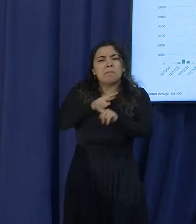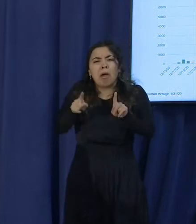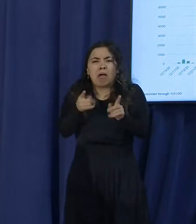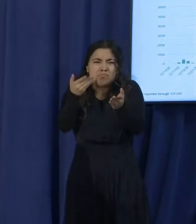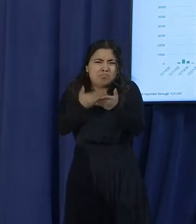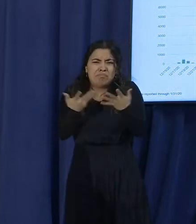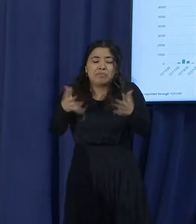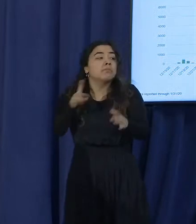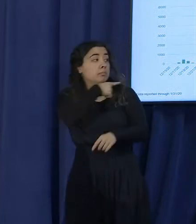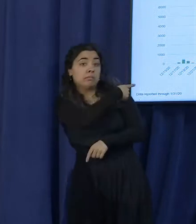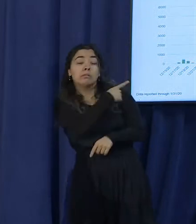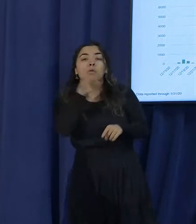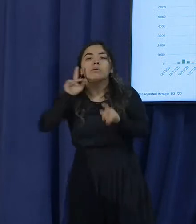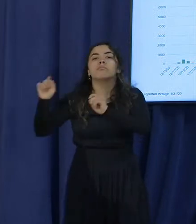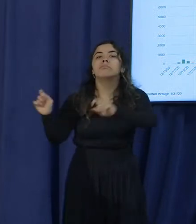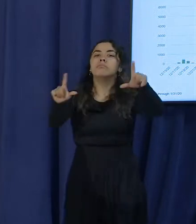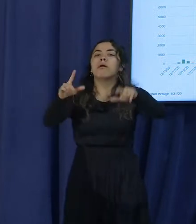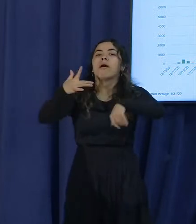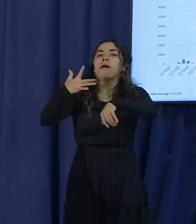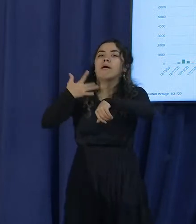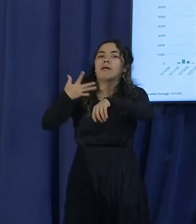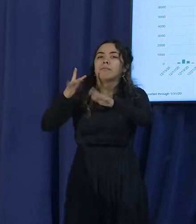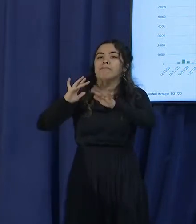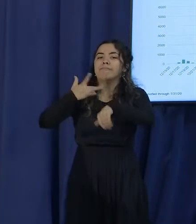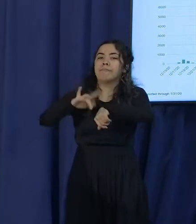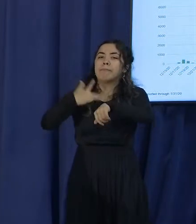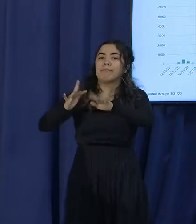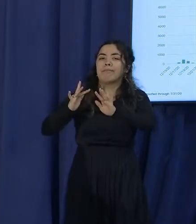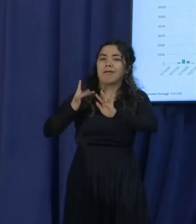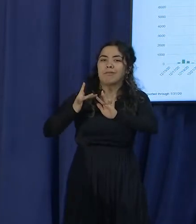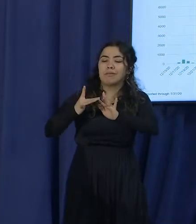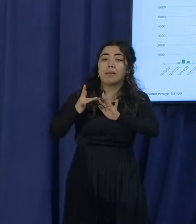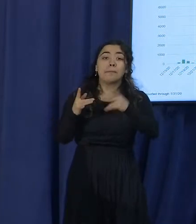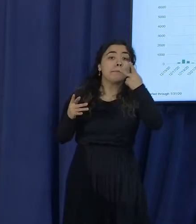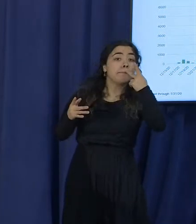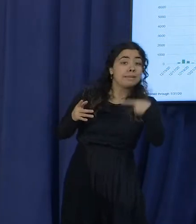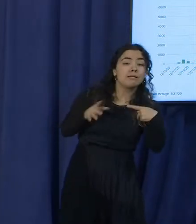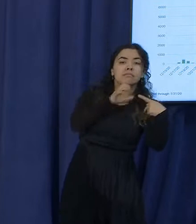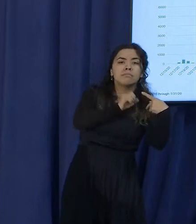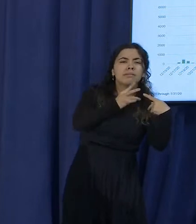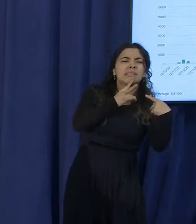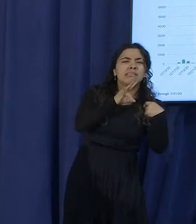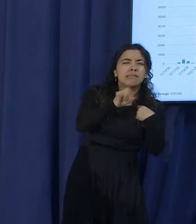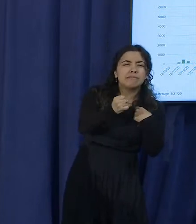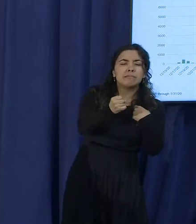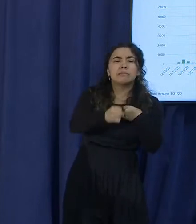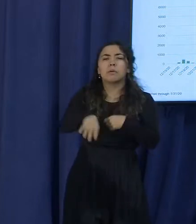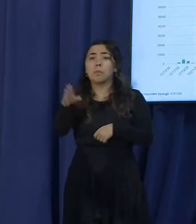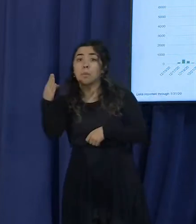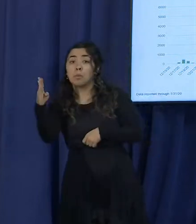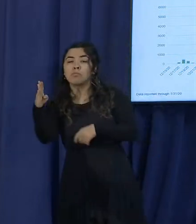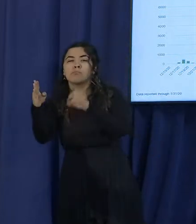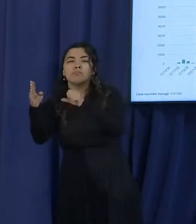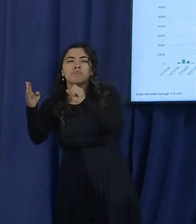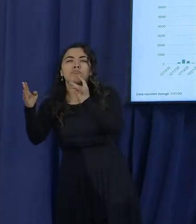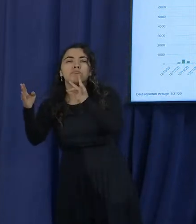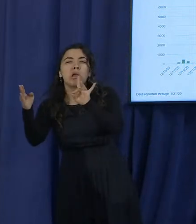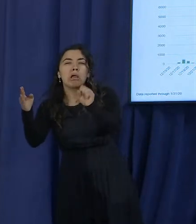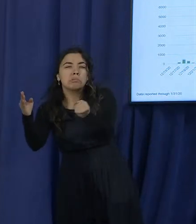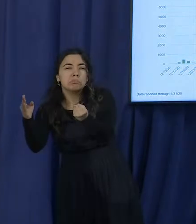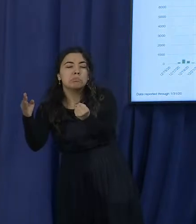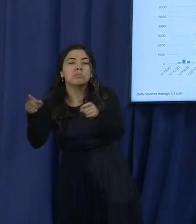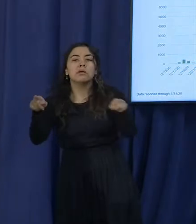post all of these online. The pink represents people in their 70s, the blue represents people in their 80s. You can see this is just our